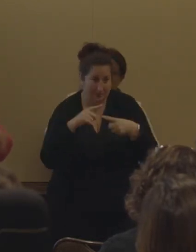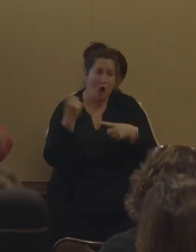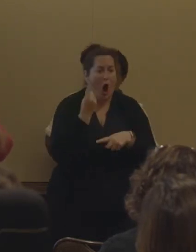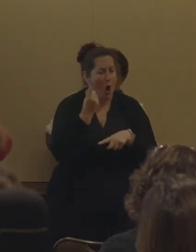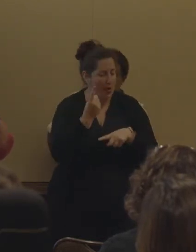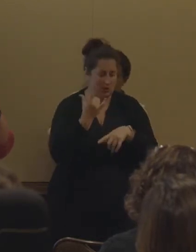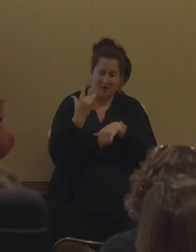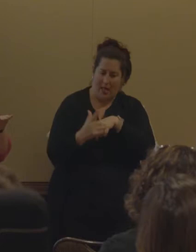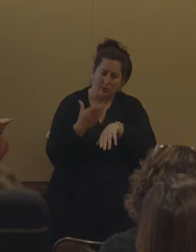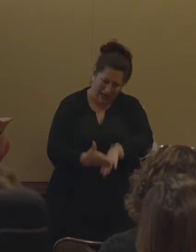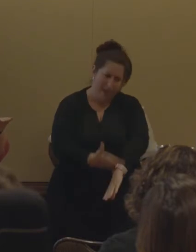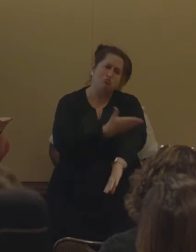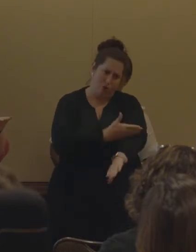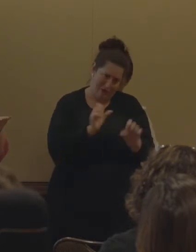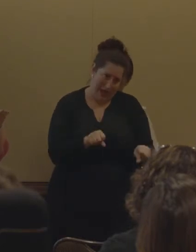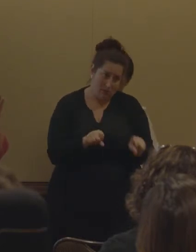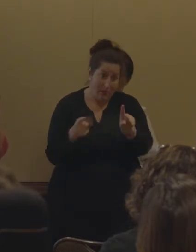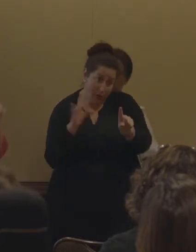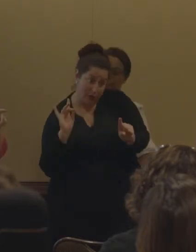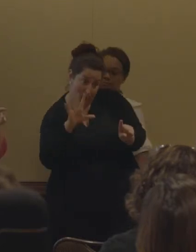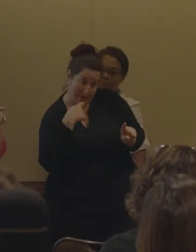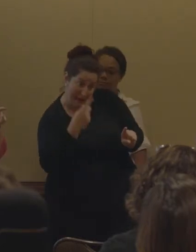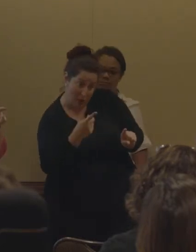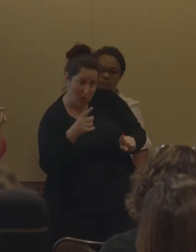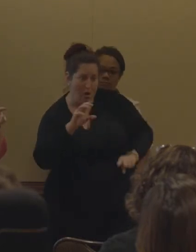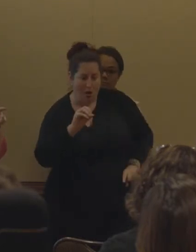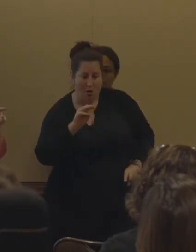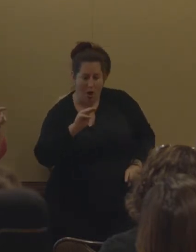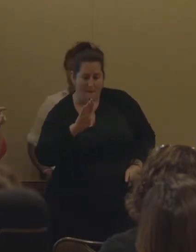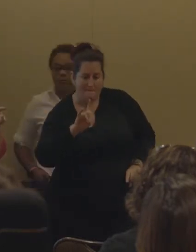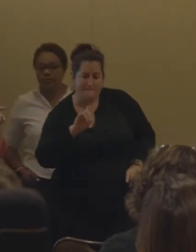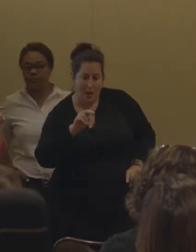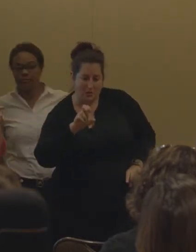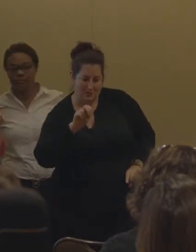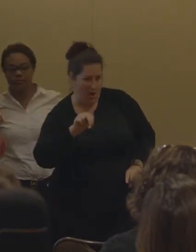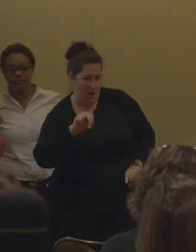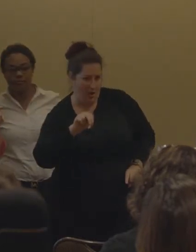for improvement. The other piece I will tell you is our ombudsman.